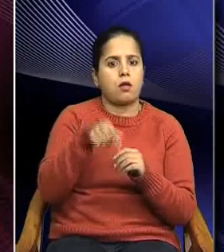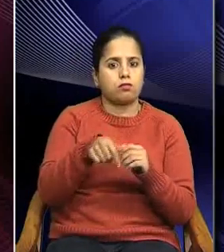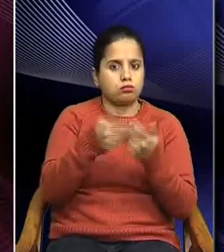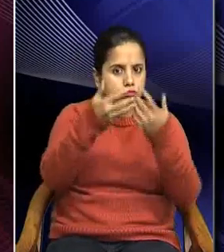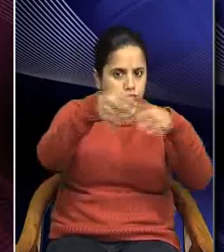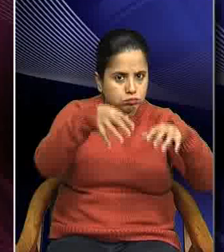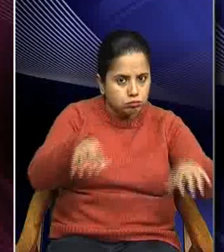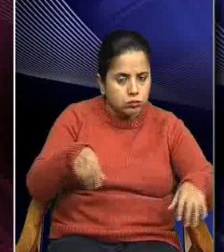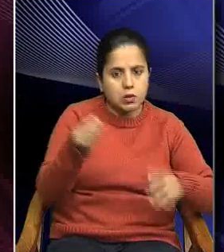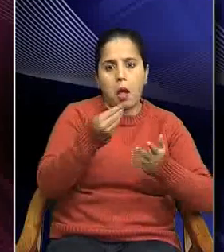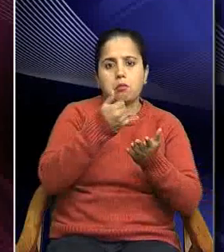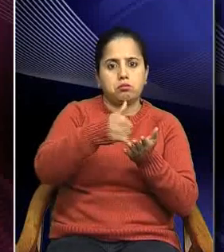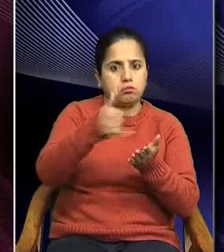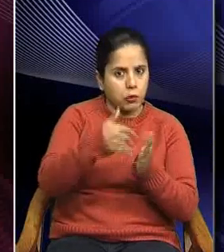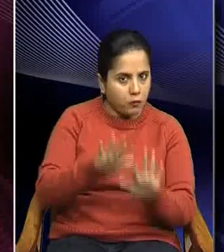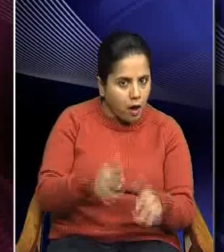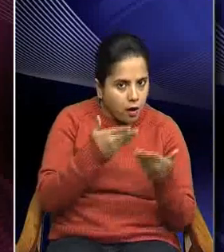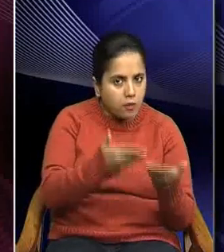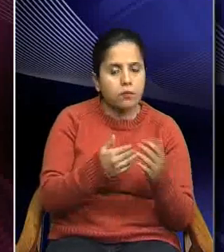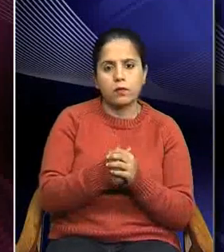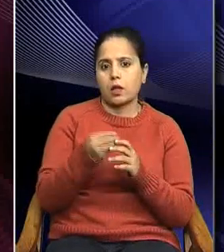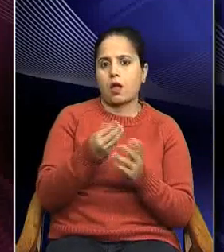are rejected, some are